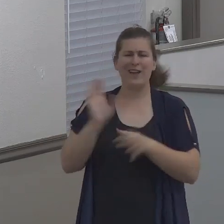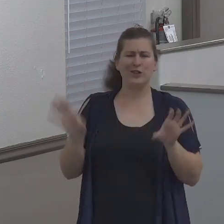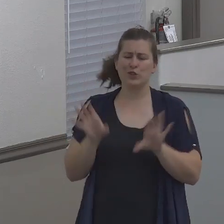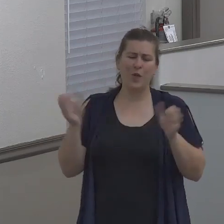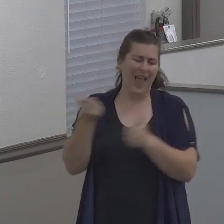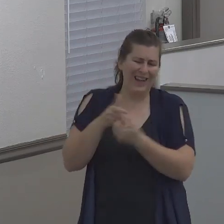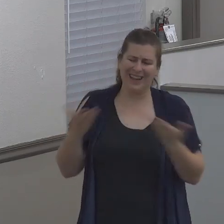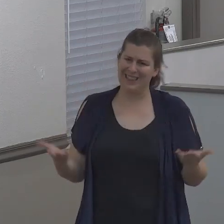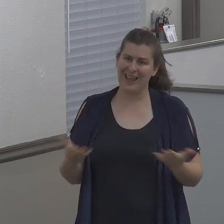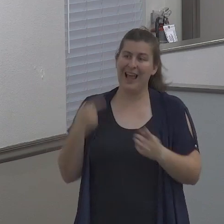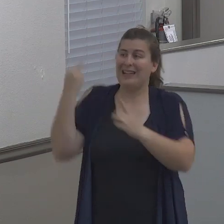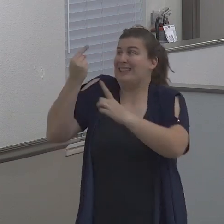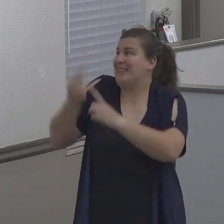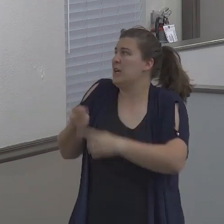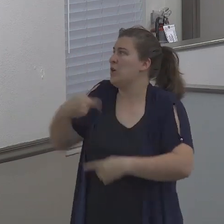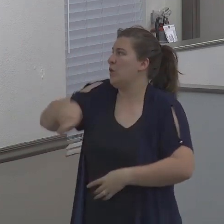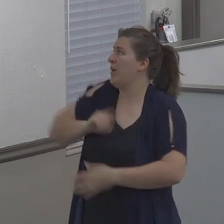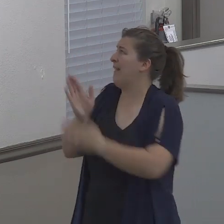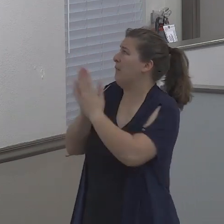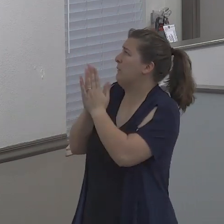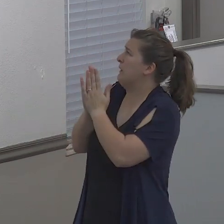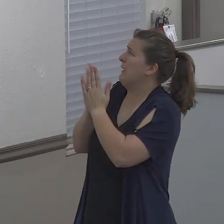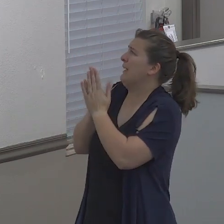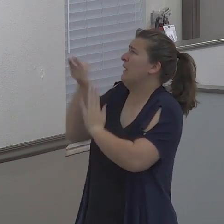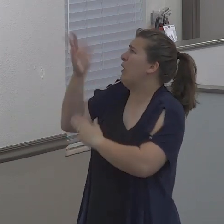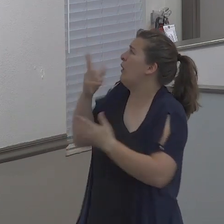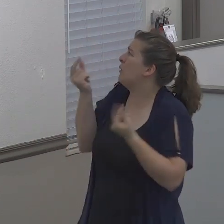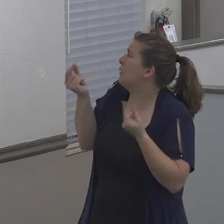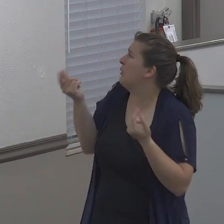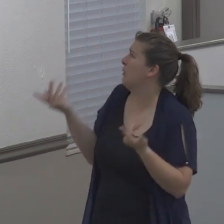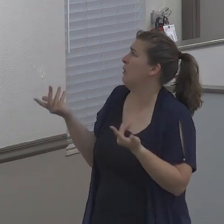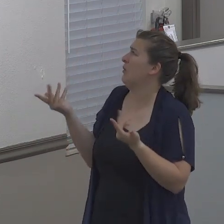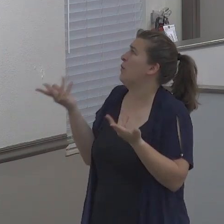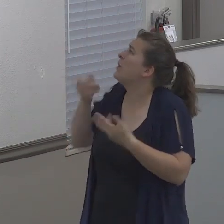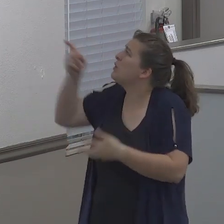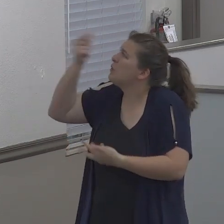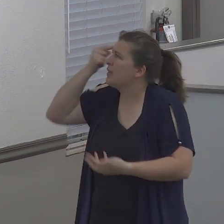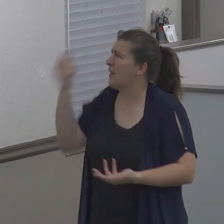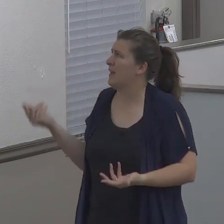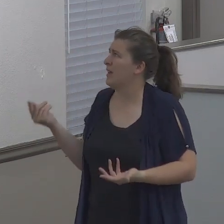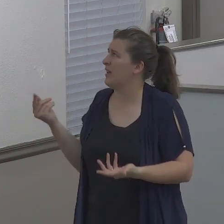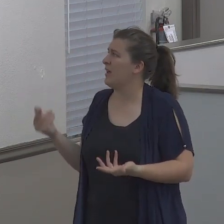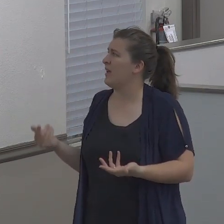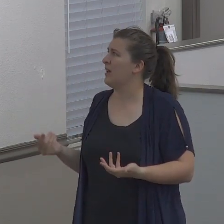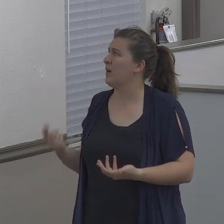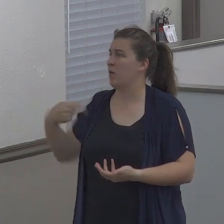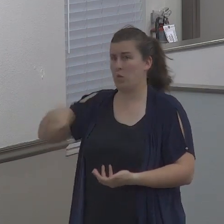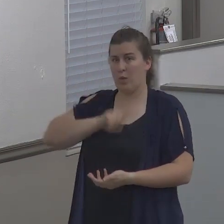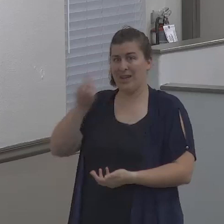That you and I don't get the right to do anything without that we first bowed our heart and said, God, what do you think about this?